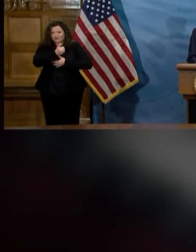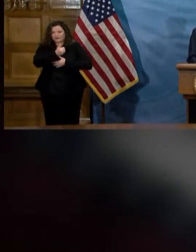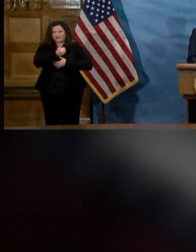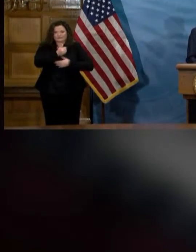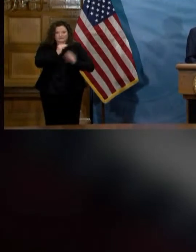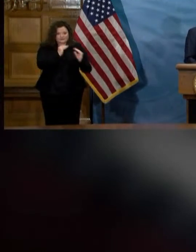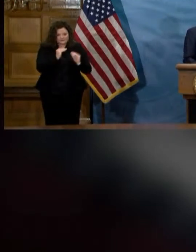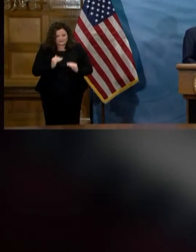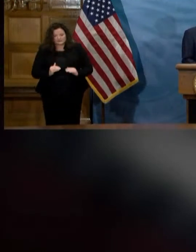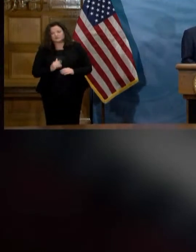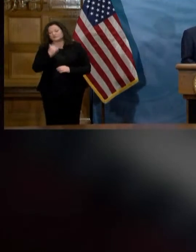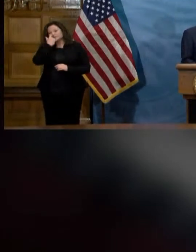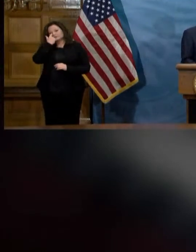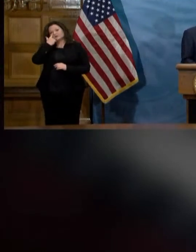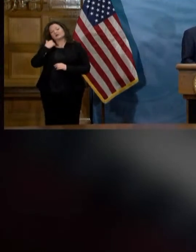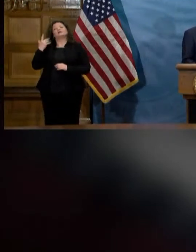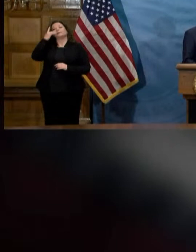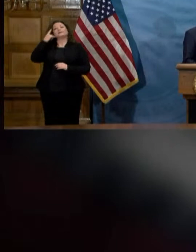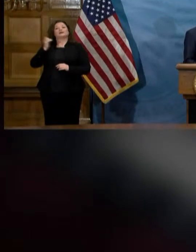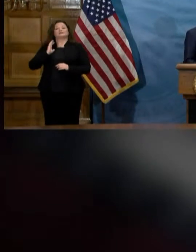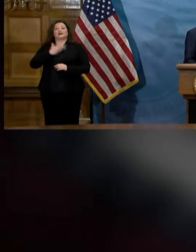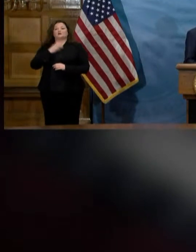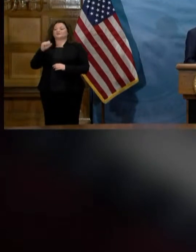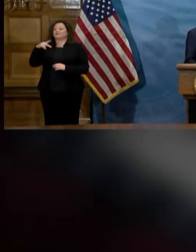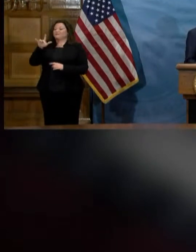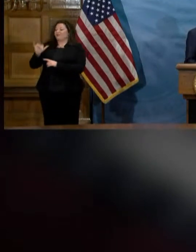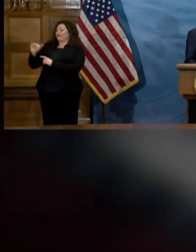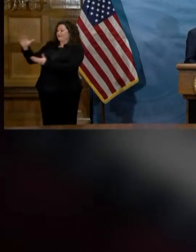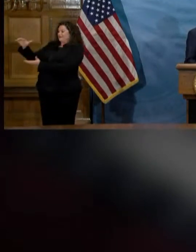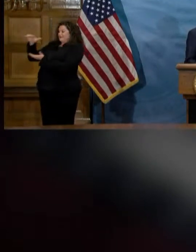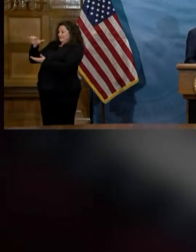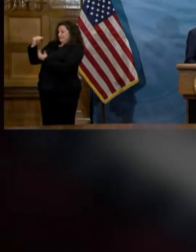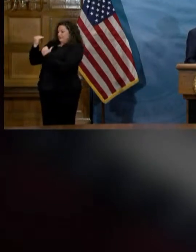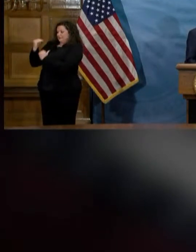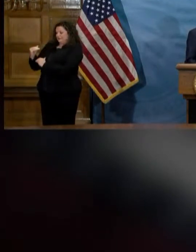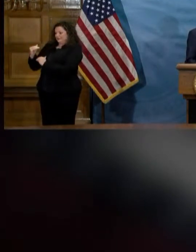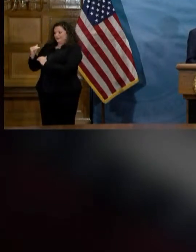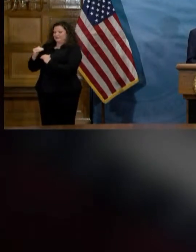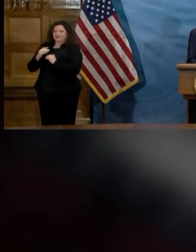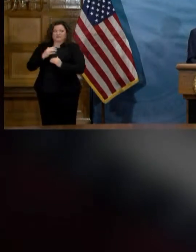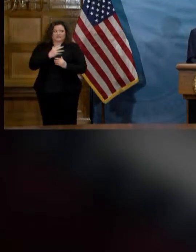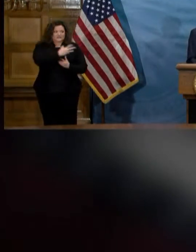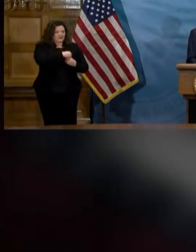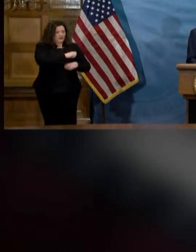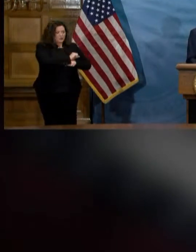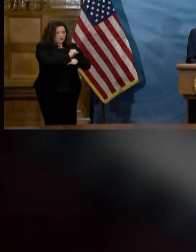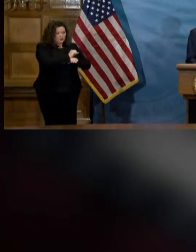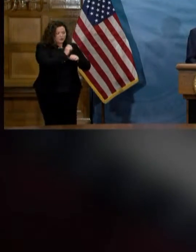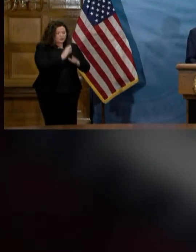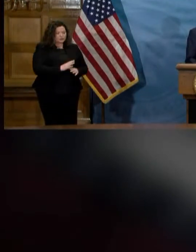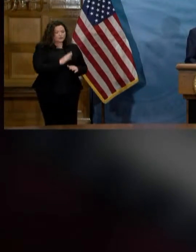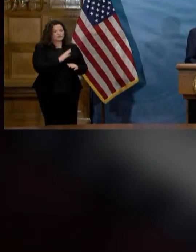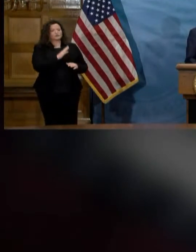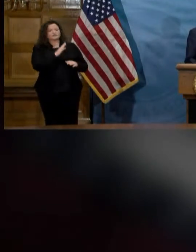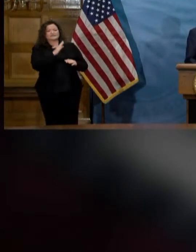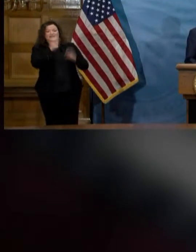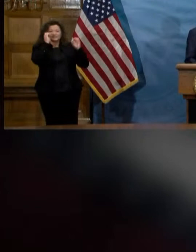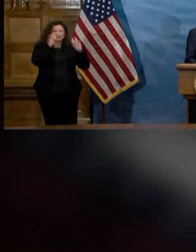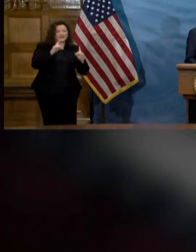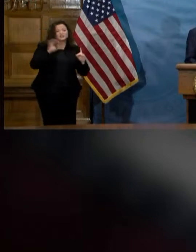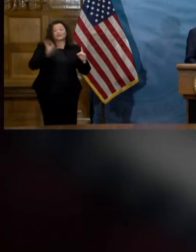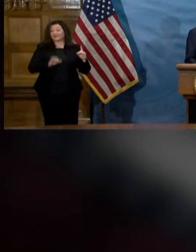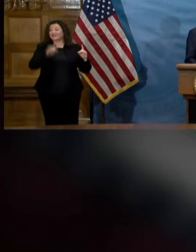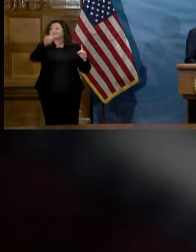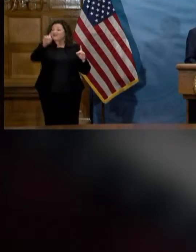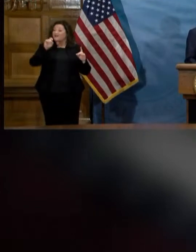supply, and if we can bring in our workforce in education, which is about 132,000, that's a lot